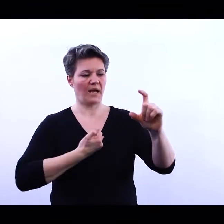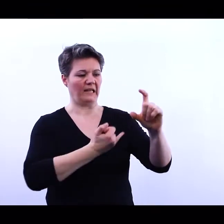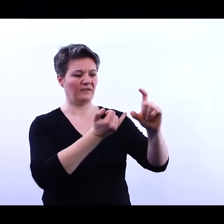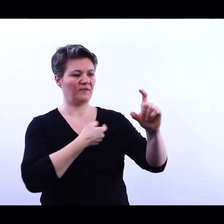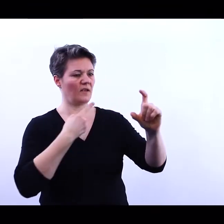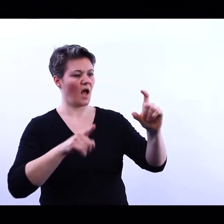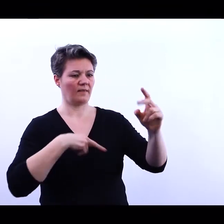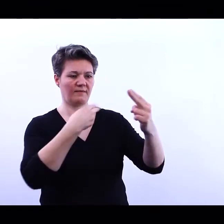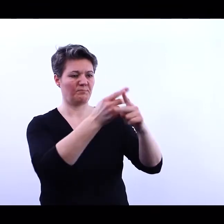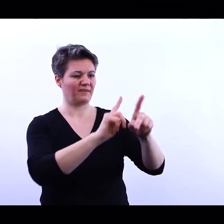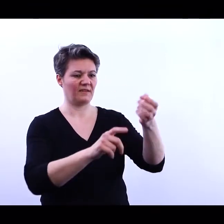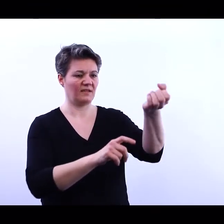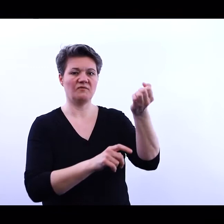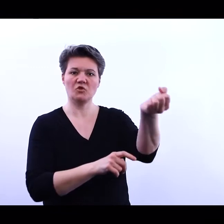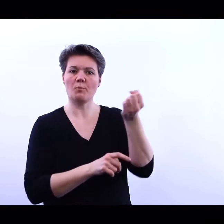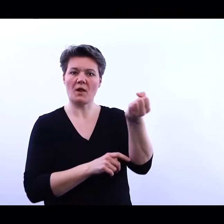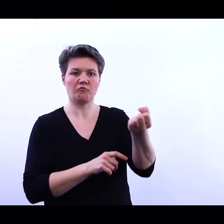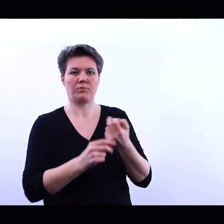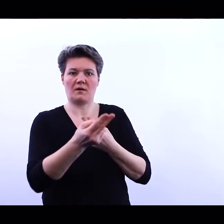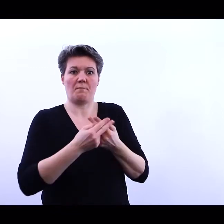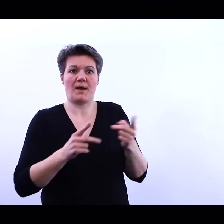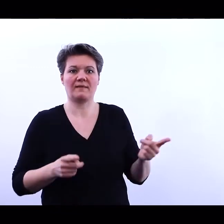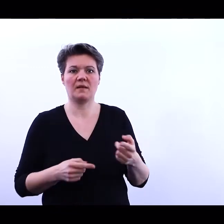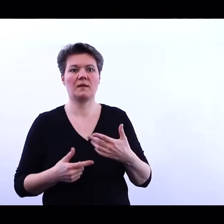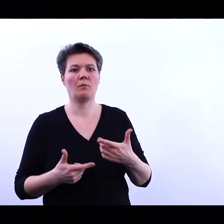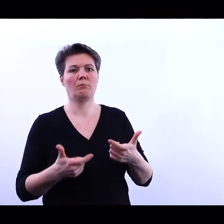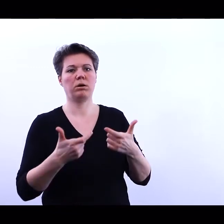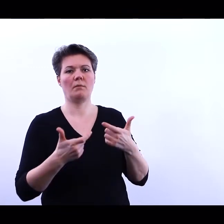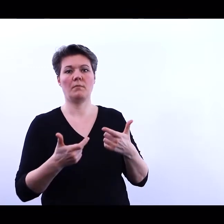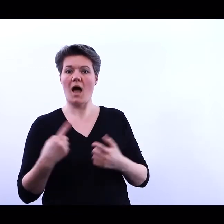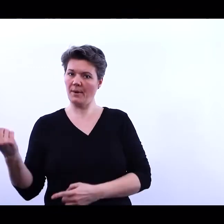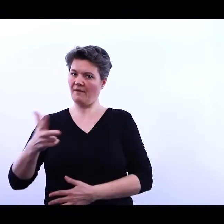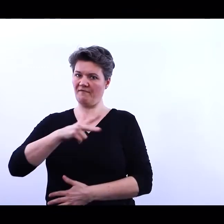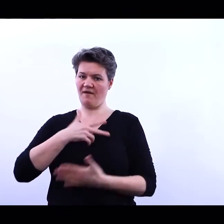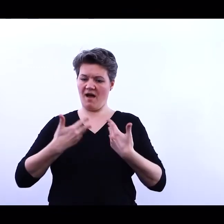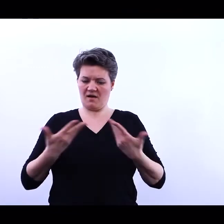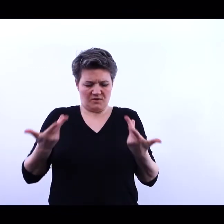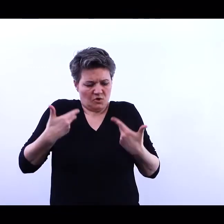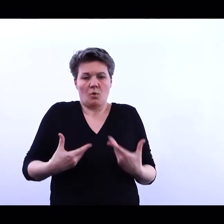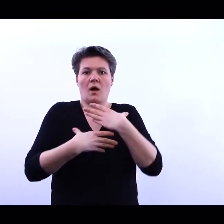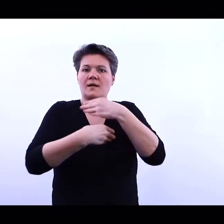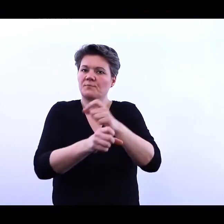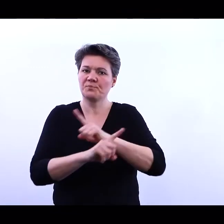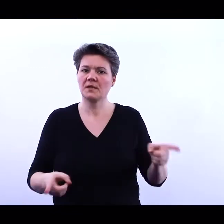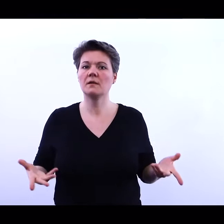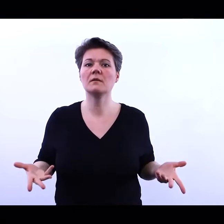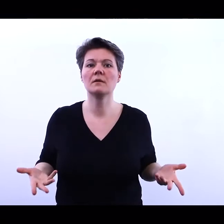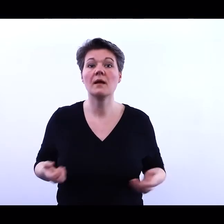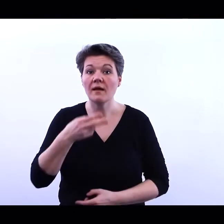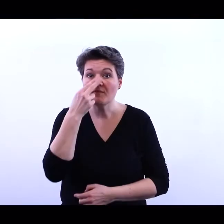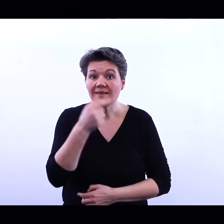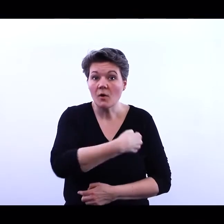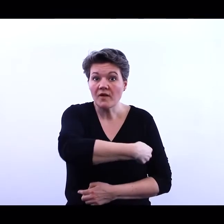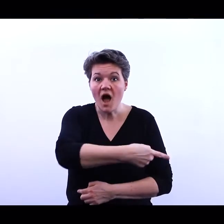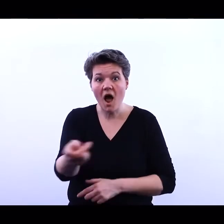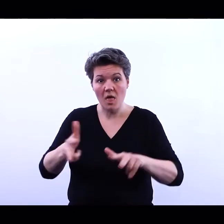the opportunities to be seen and included as their true selves. What does it look like to allow every participant in